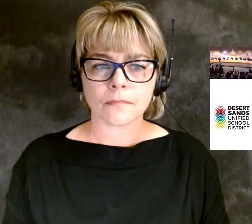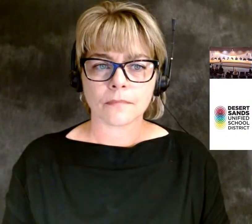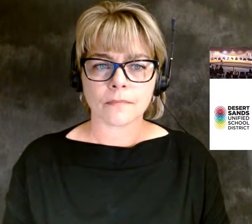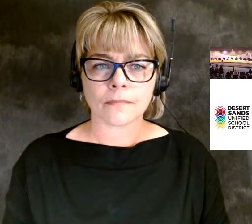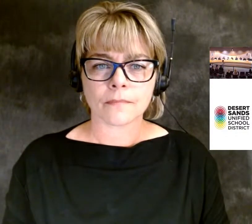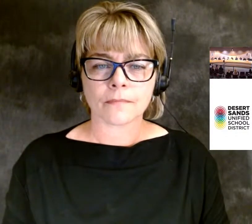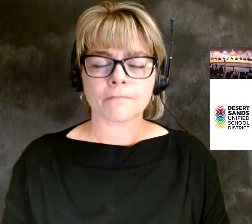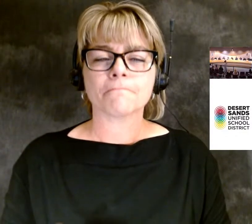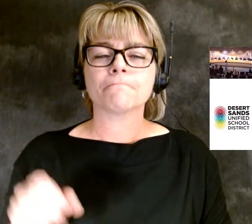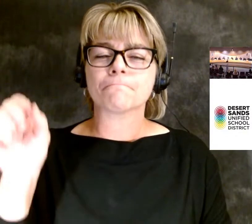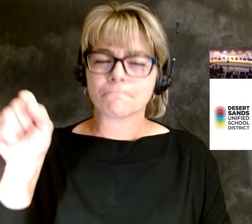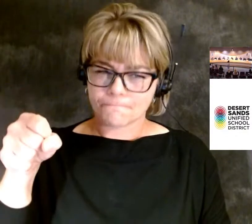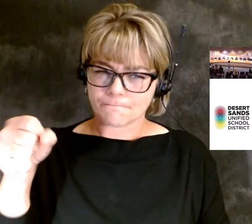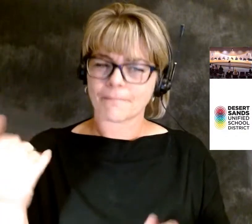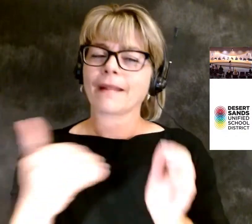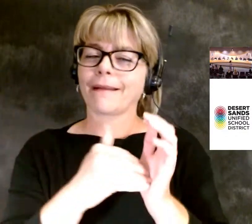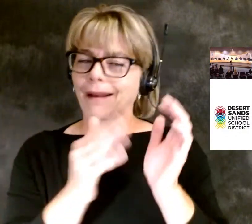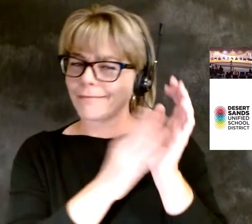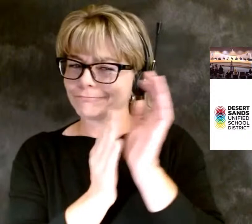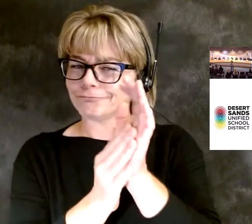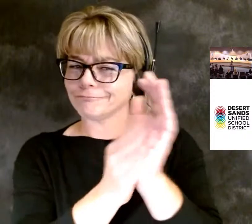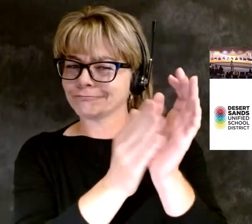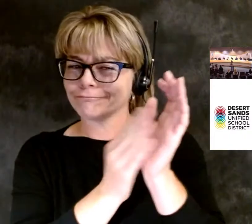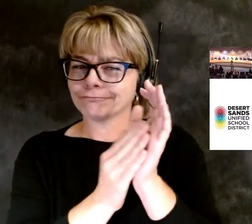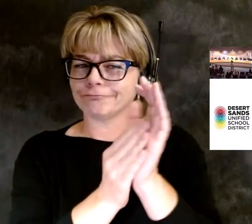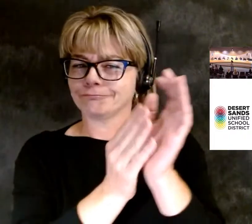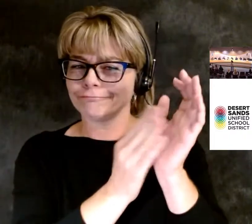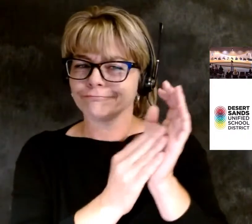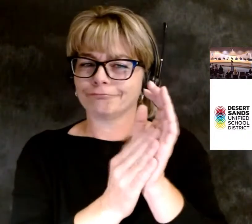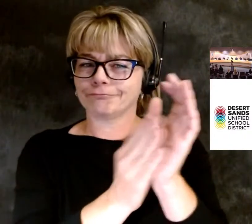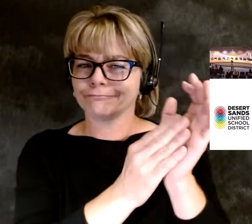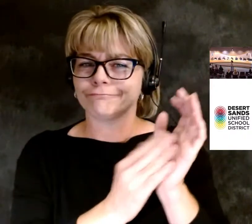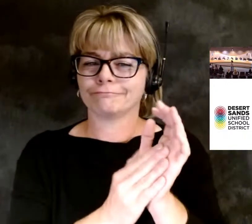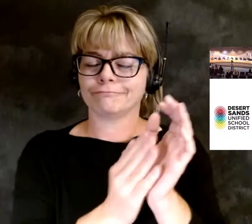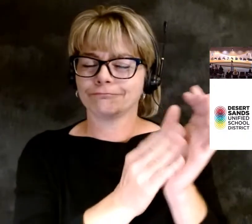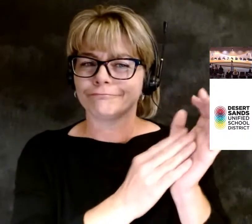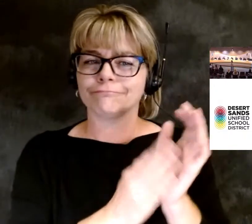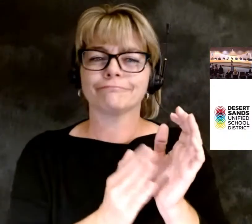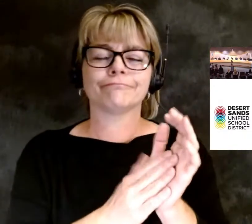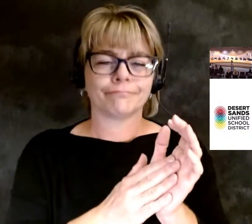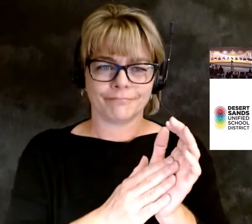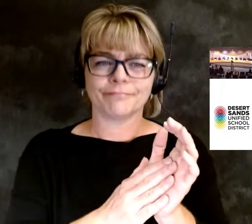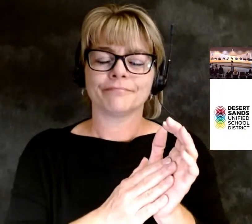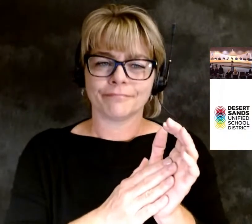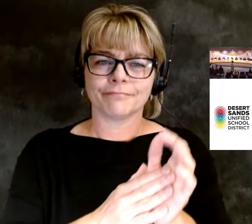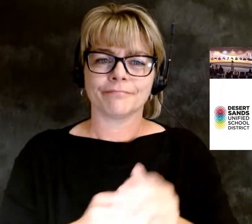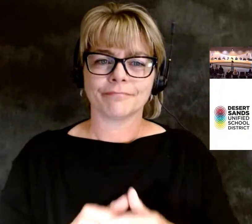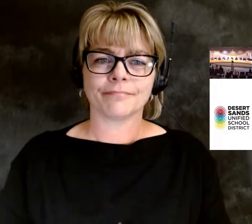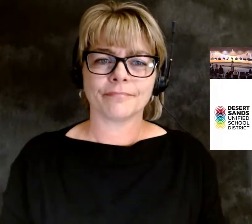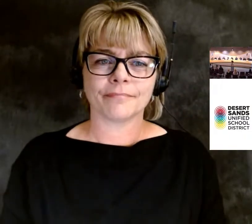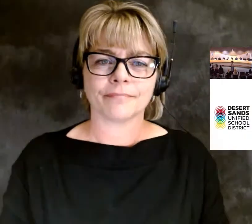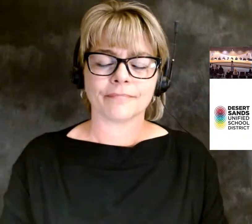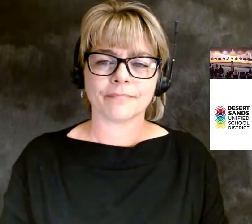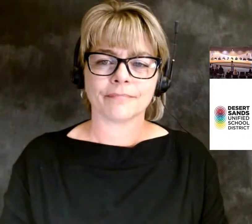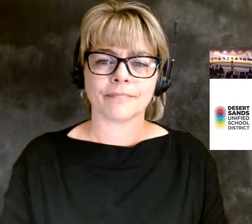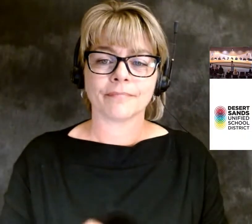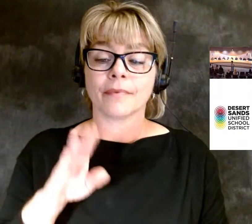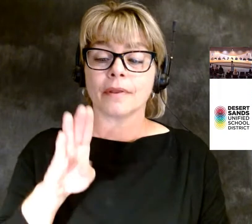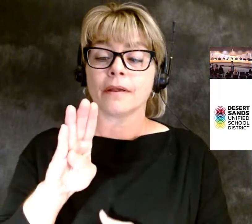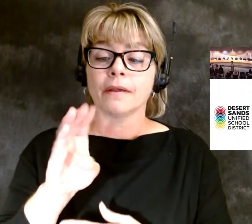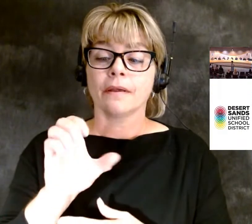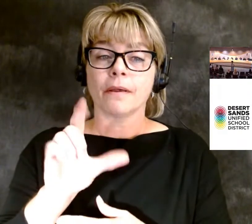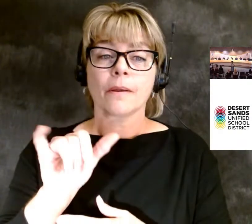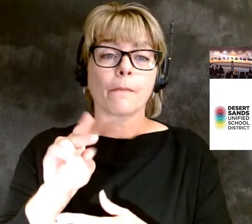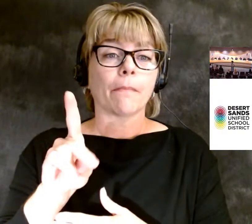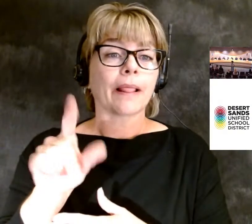Oh, you want to go in center? Okay, thank you for coming. Yeah. Oh. Wow. Yes. And Belinda is going to